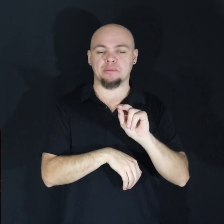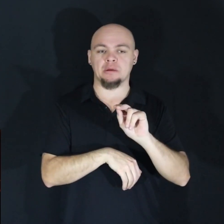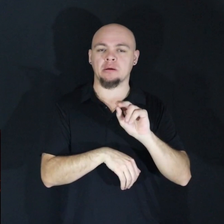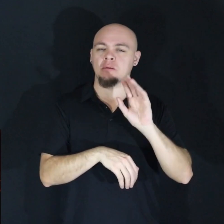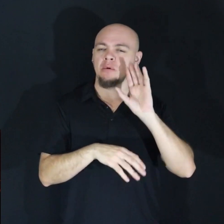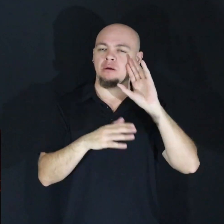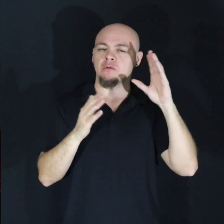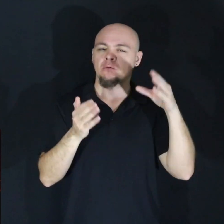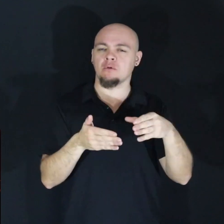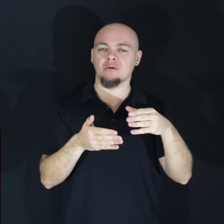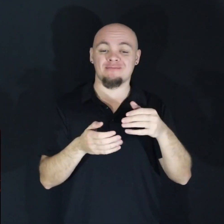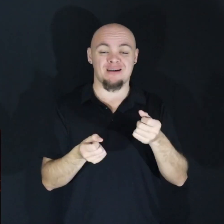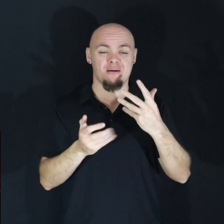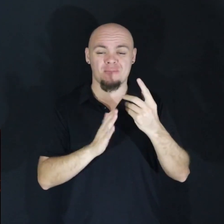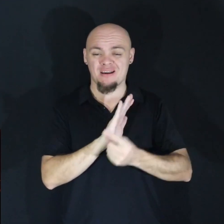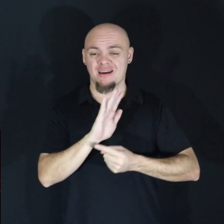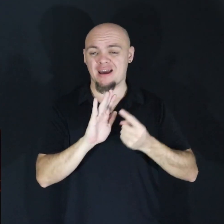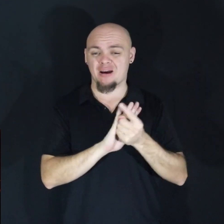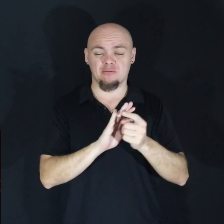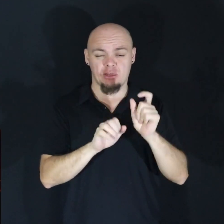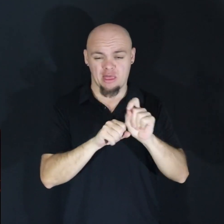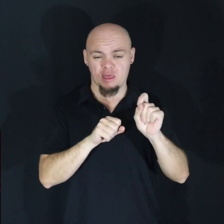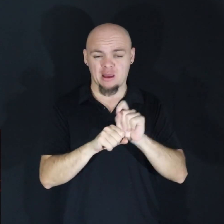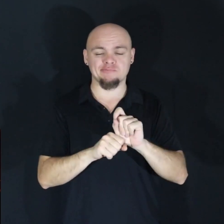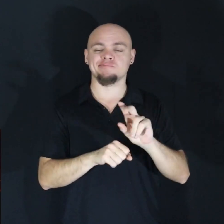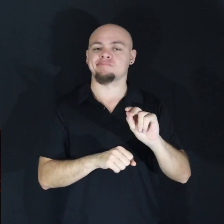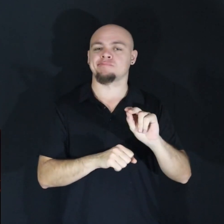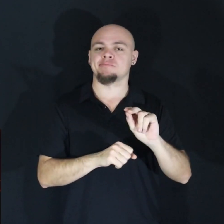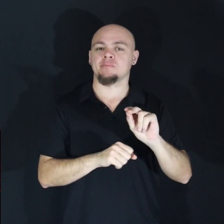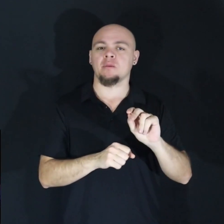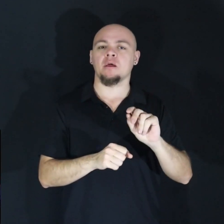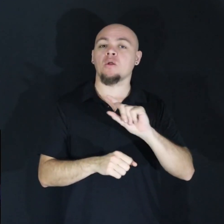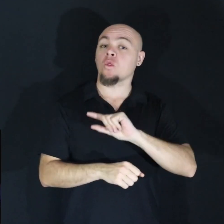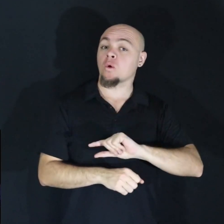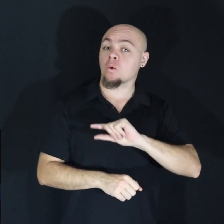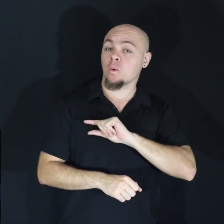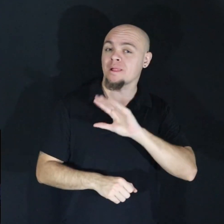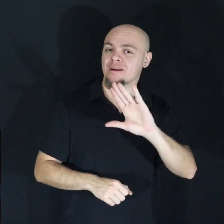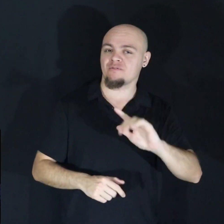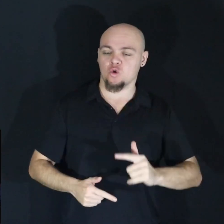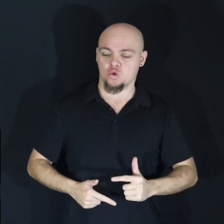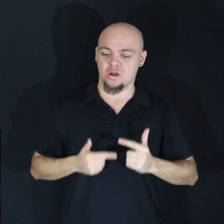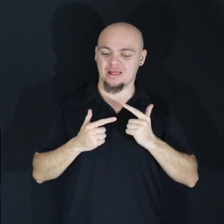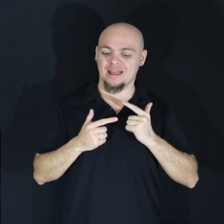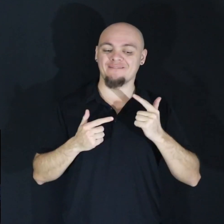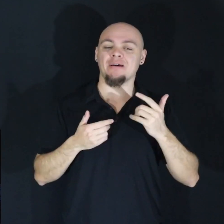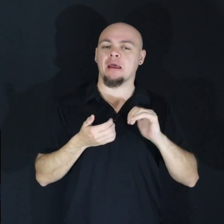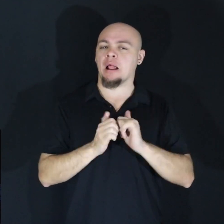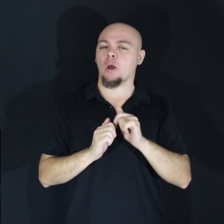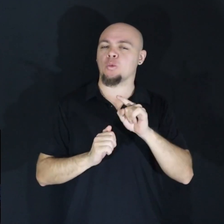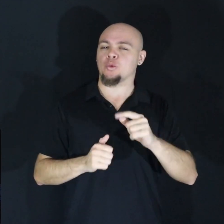about the quantity of hours you spend on something, but the quality of life you spend living it.